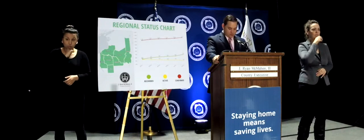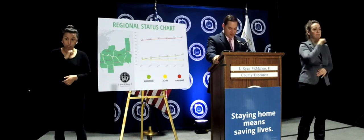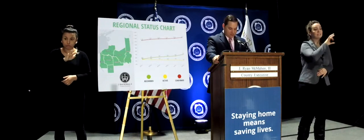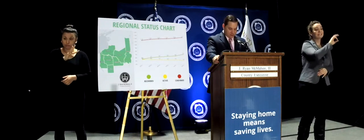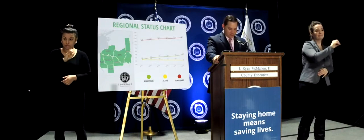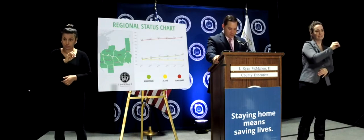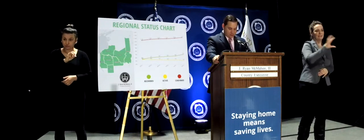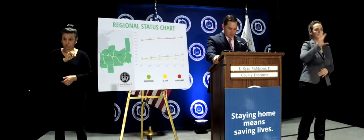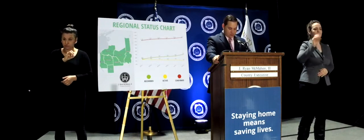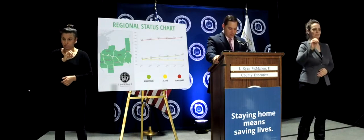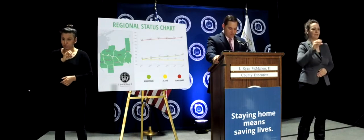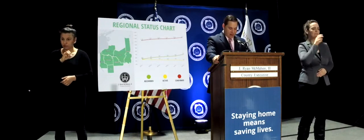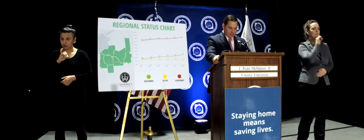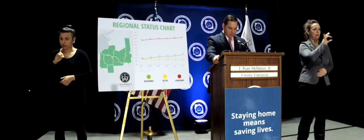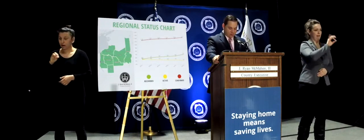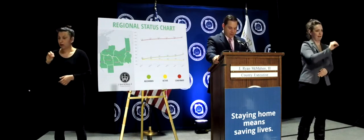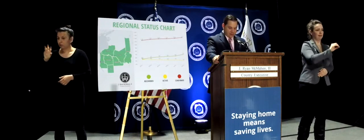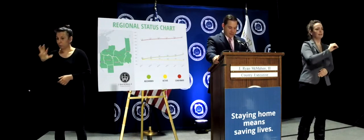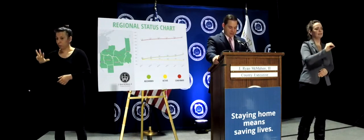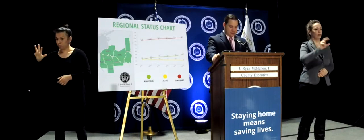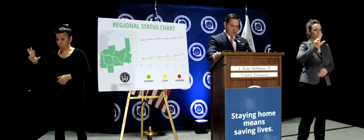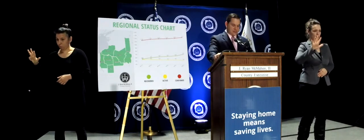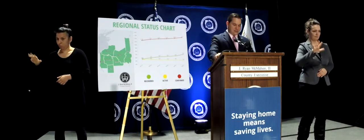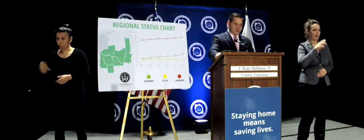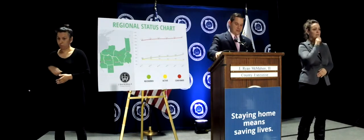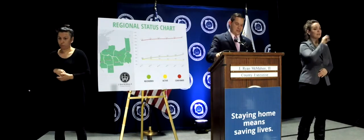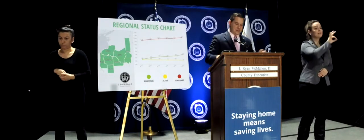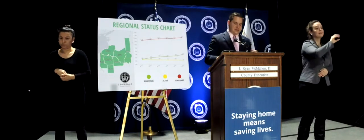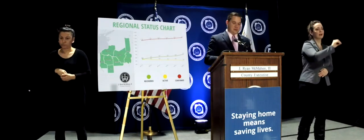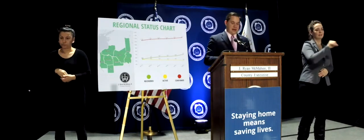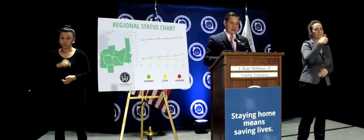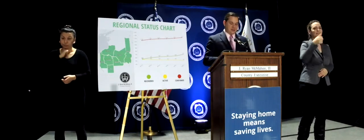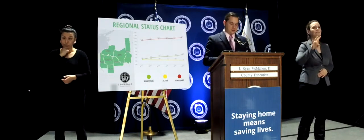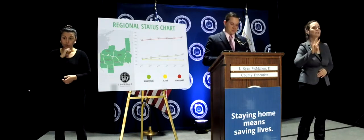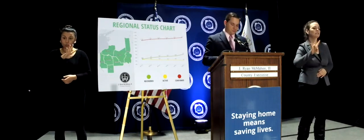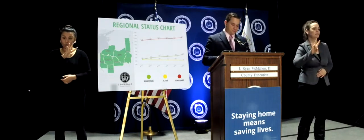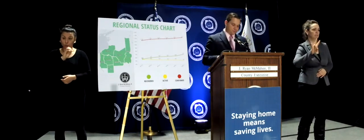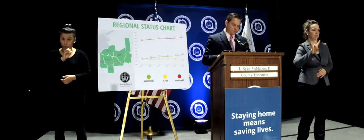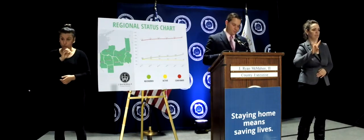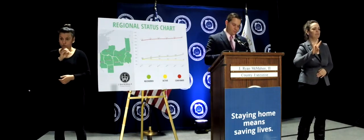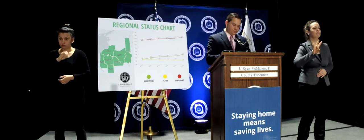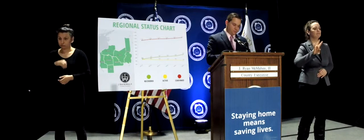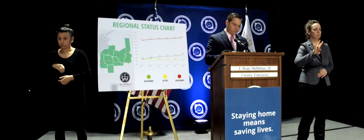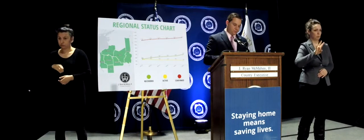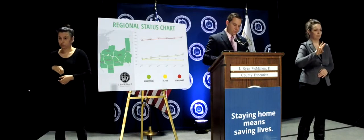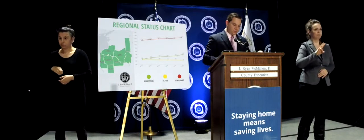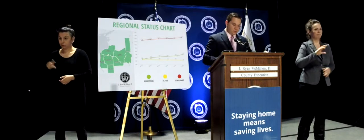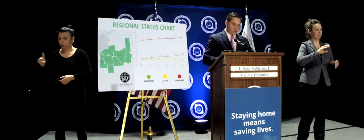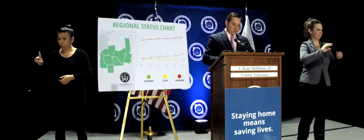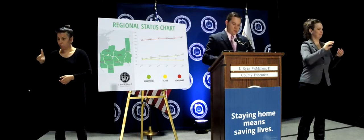50 in their 70s, 35 in their 80s, and 17 in their 90s.